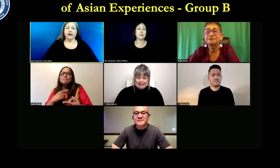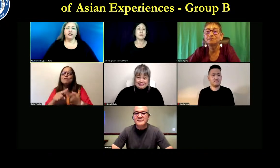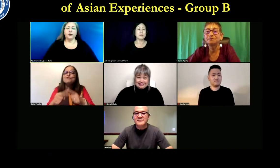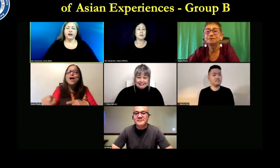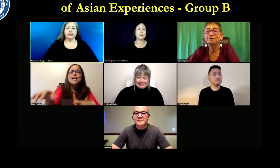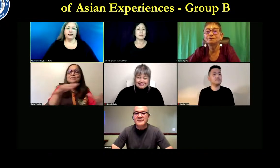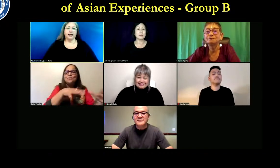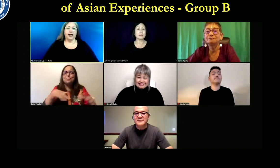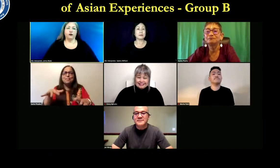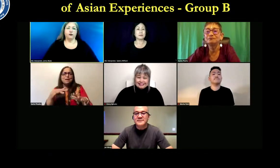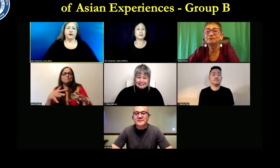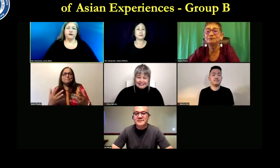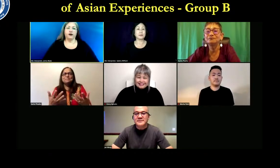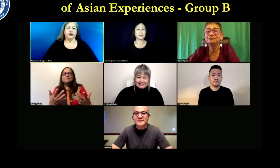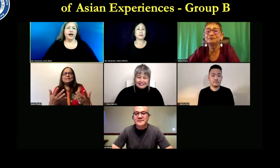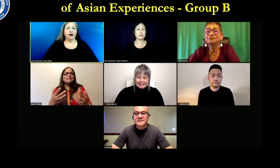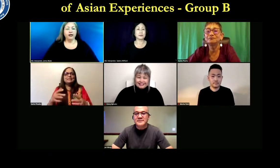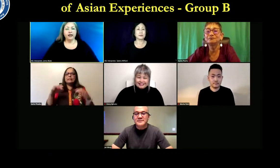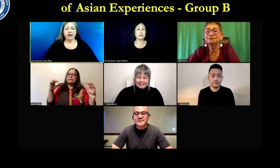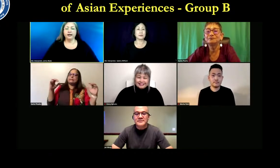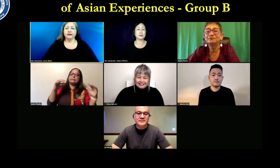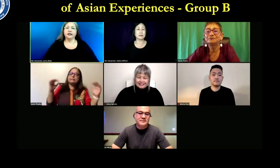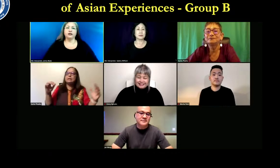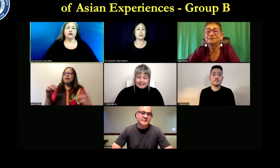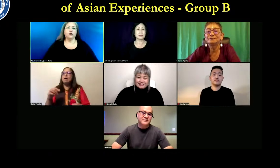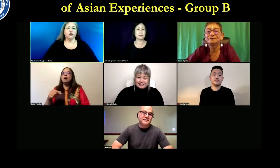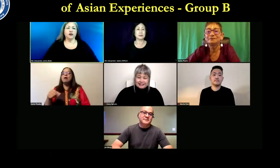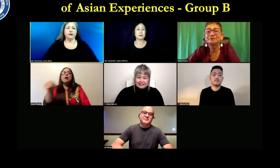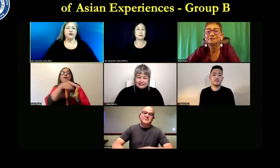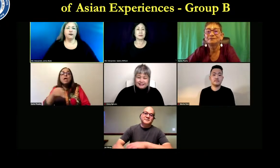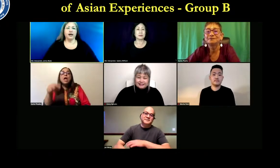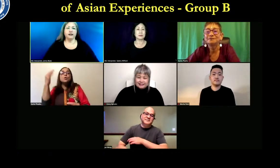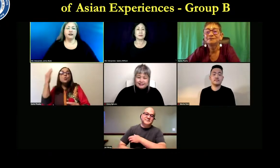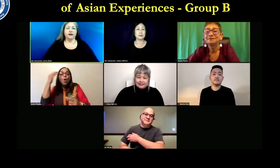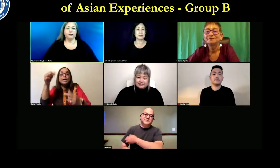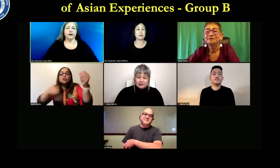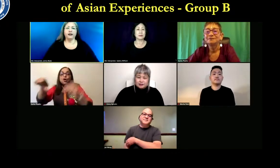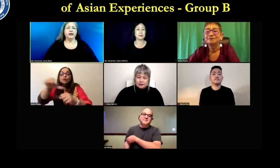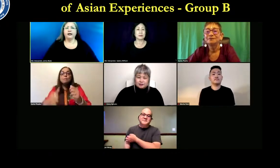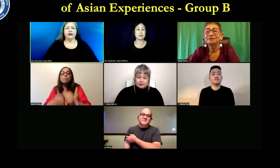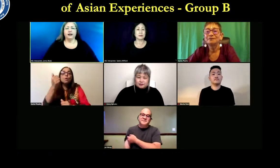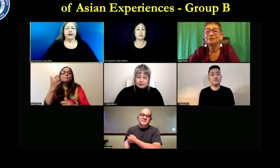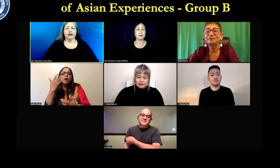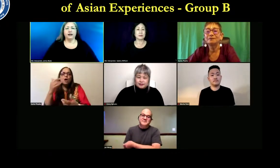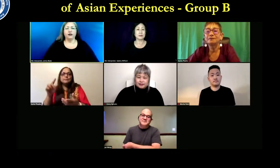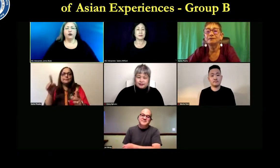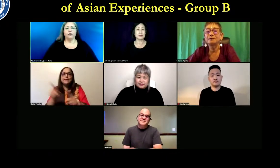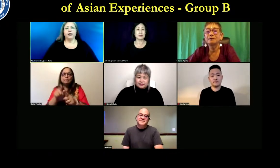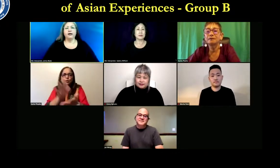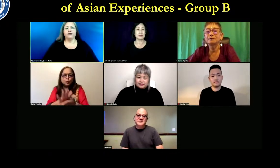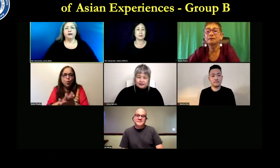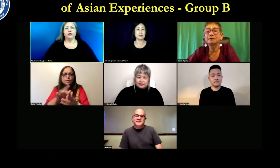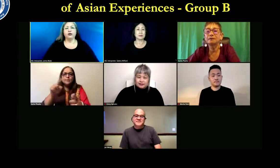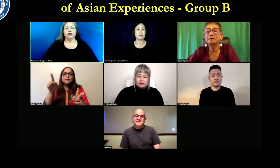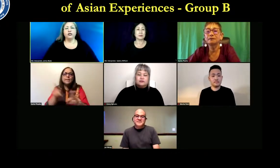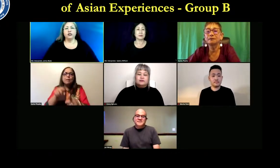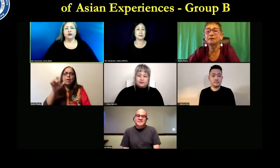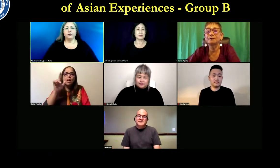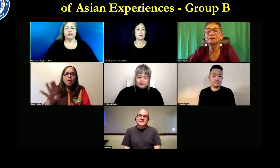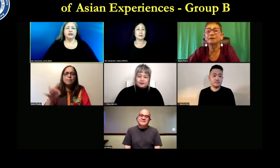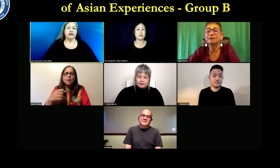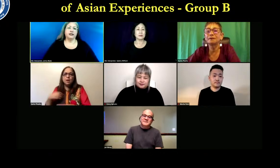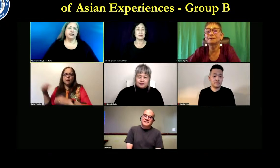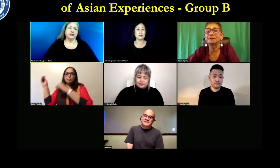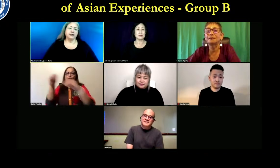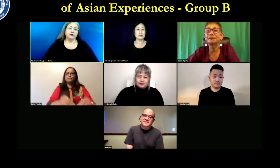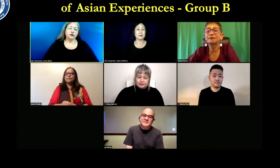they expected that I would be very arrogant and so forth coming from Gallaudet. But, you know, many of them knew each other